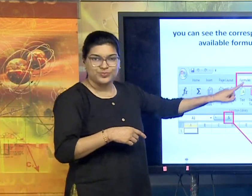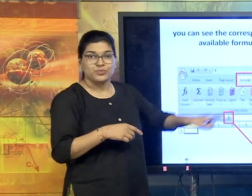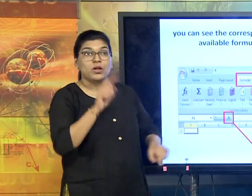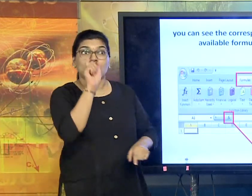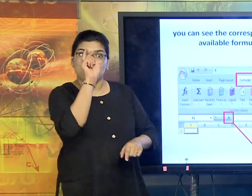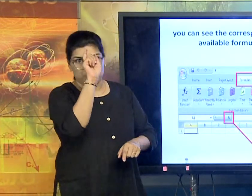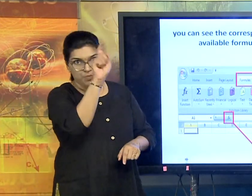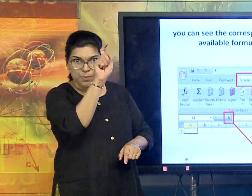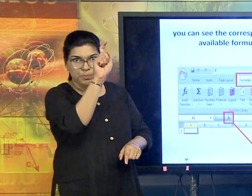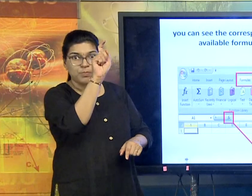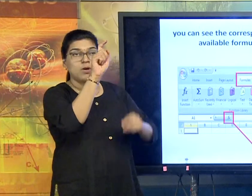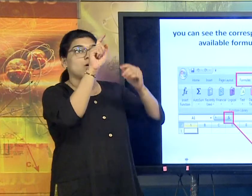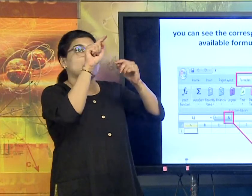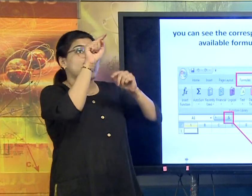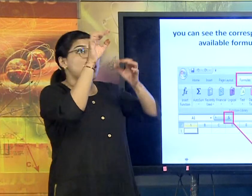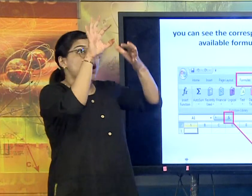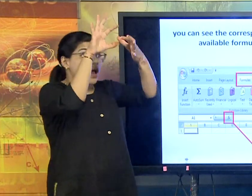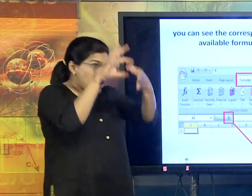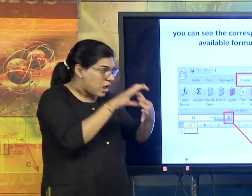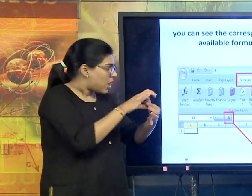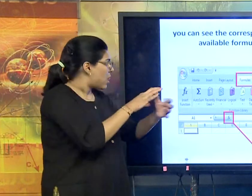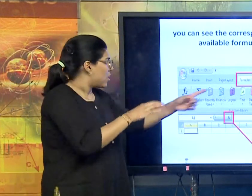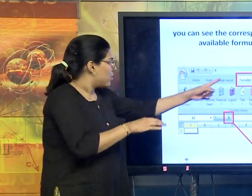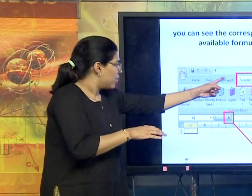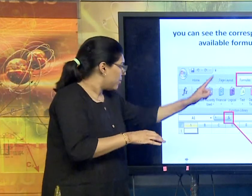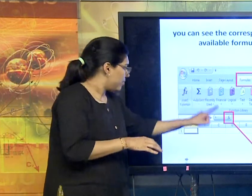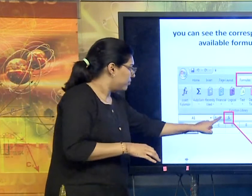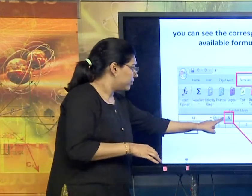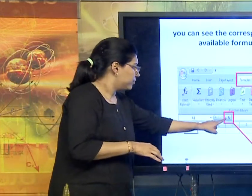about Excel file. So when we open this